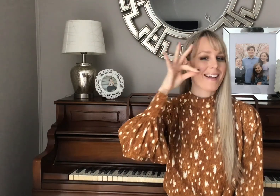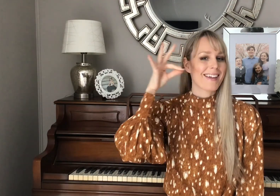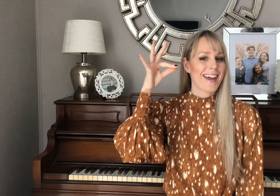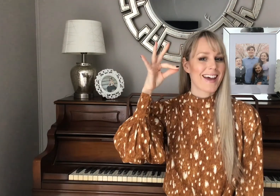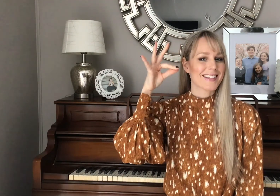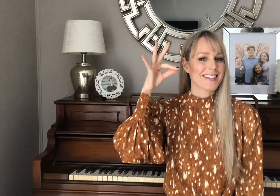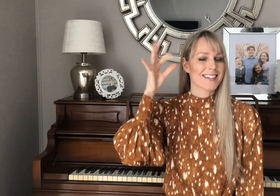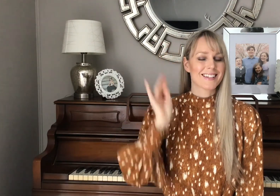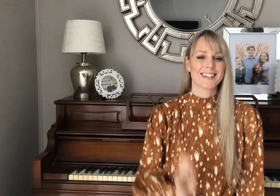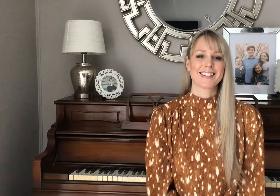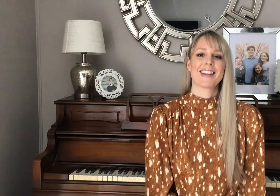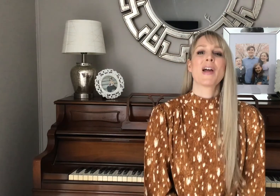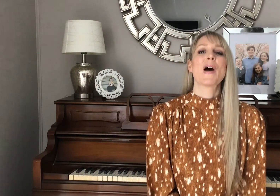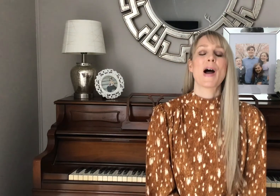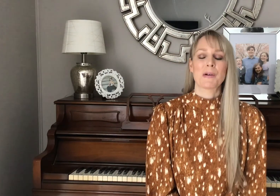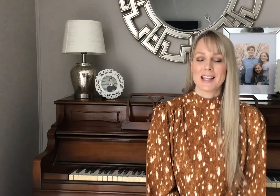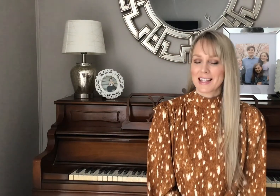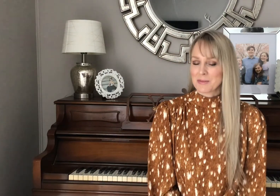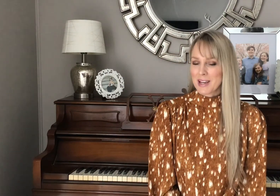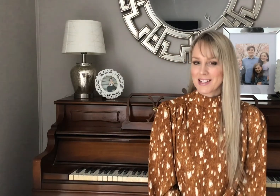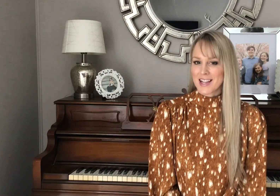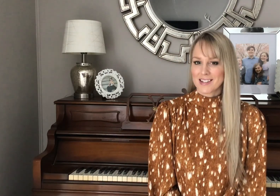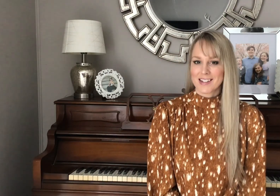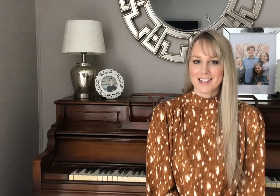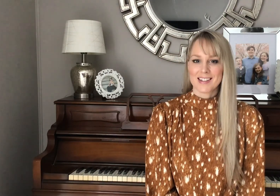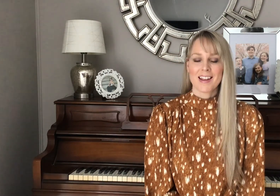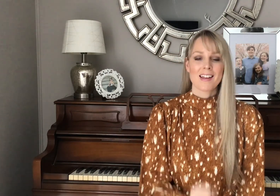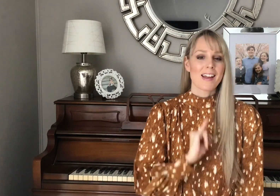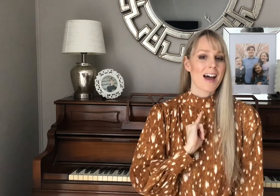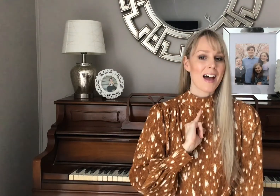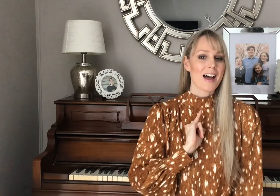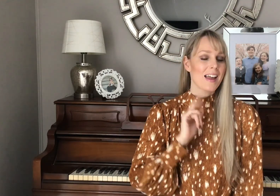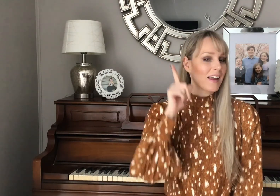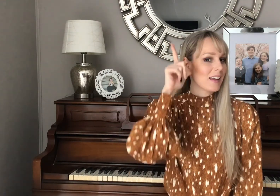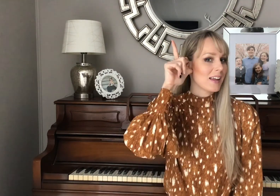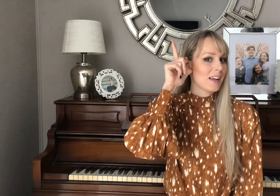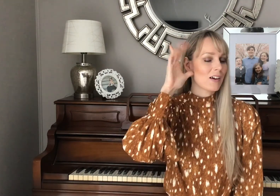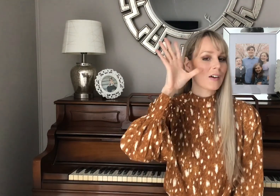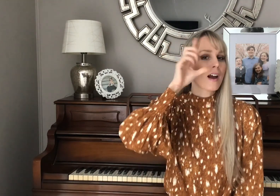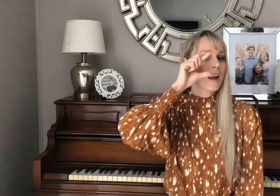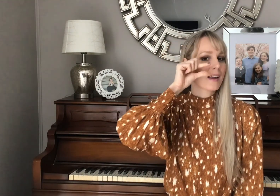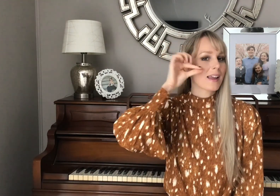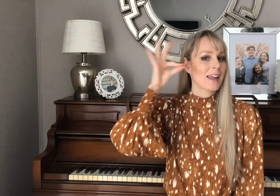Cat. All right, let's make a sentence. I hear cat.